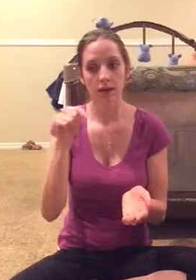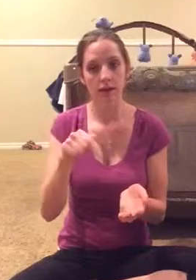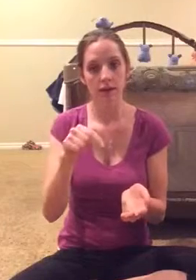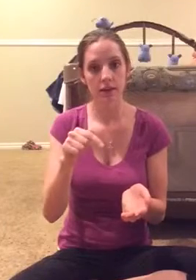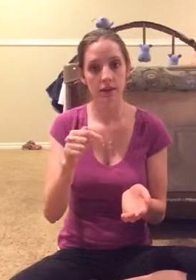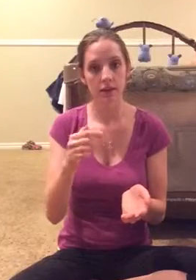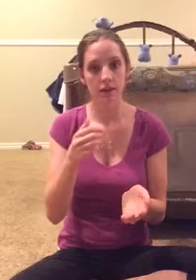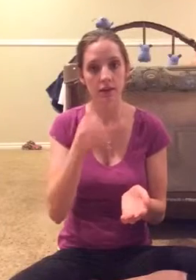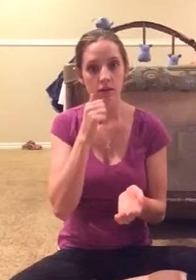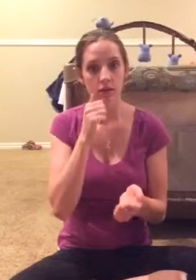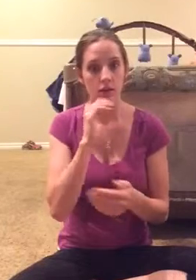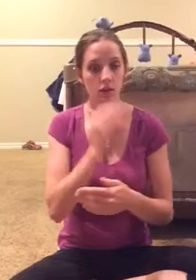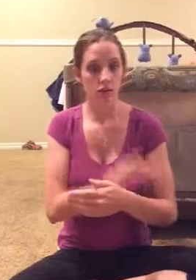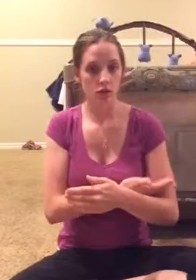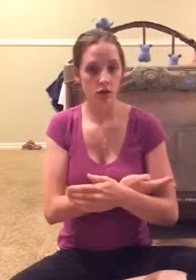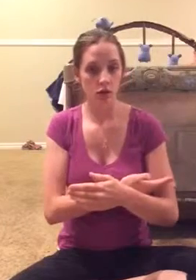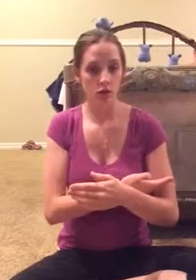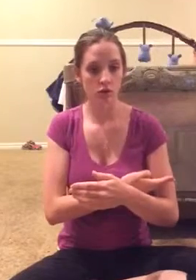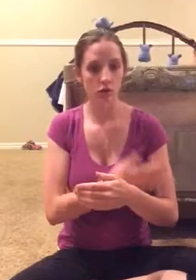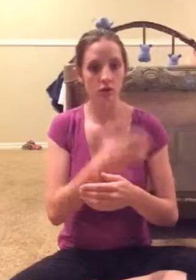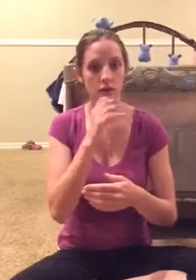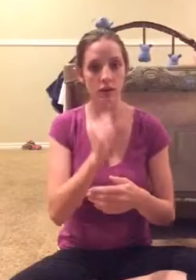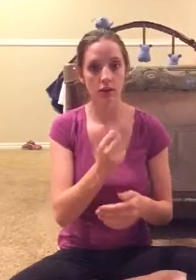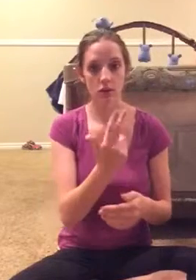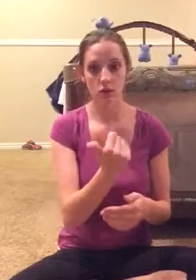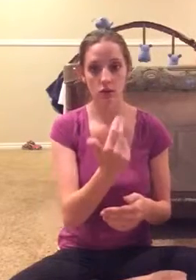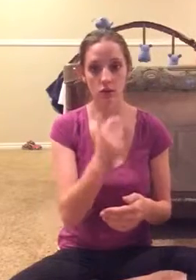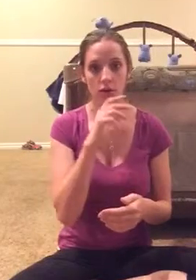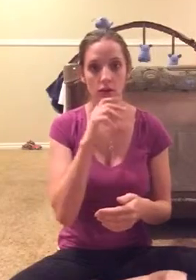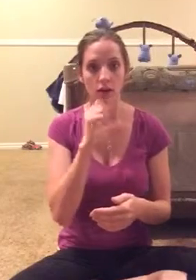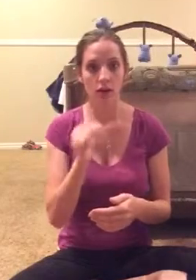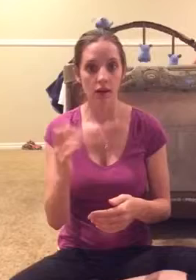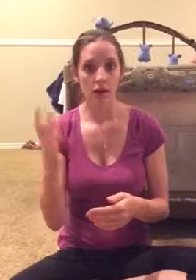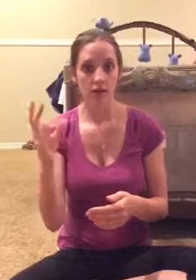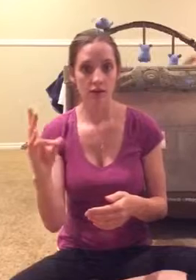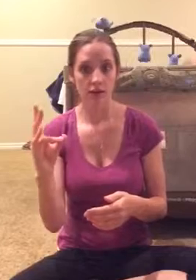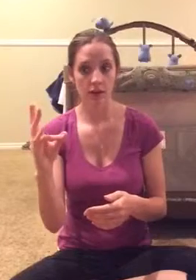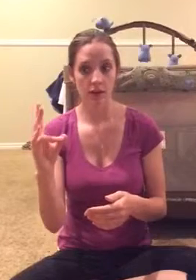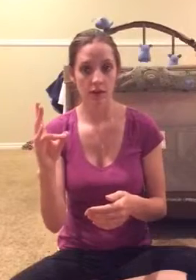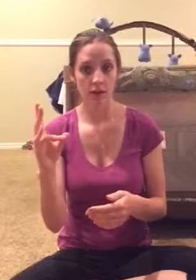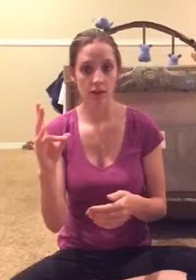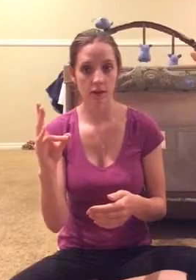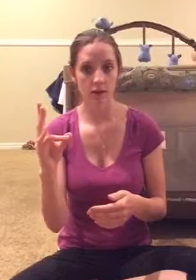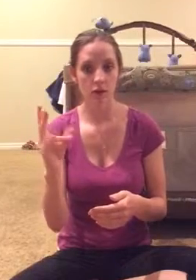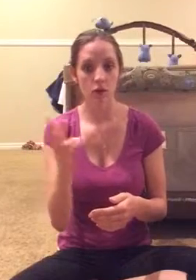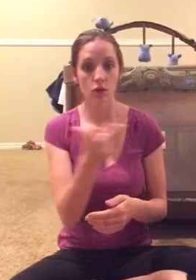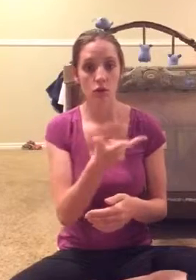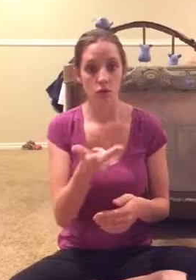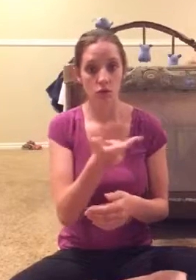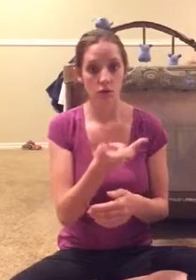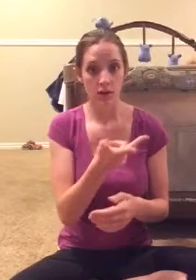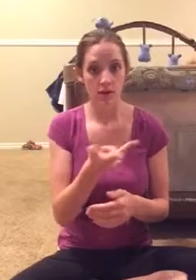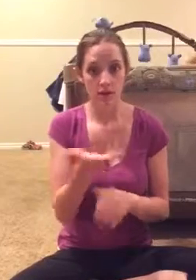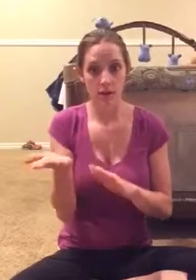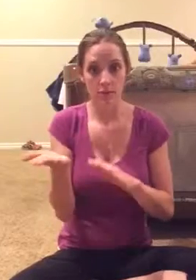7, died after their boat was capsized during a storm with high winds on Monday. Sierra